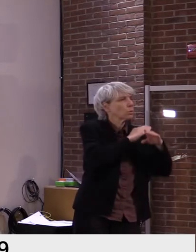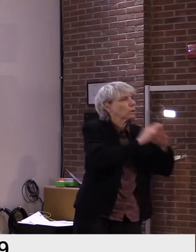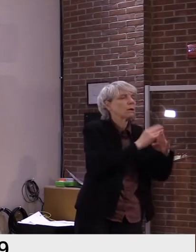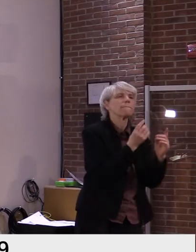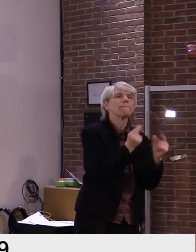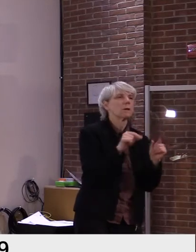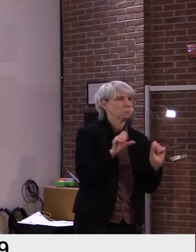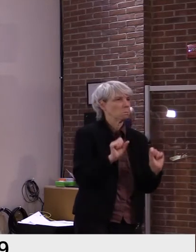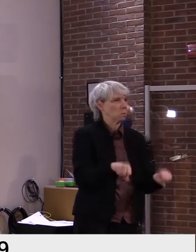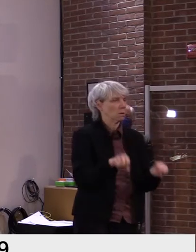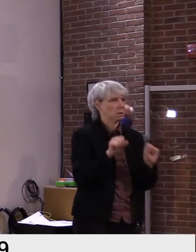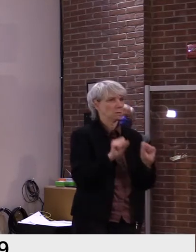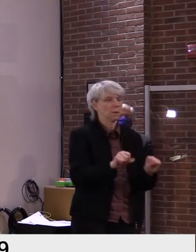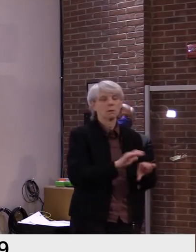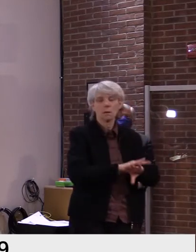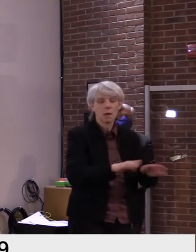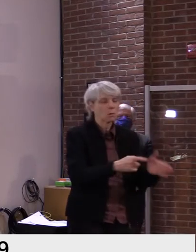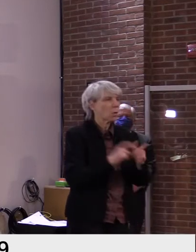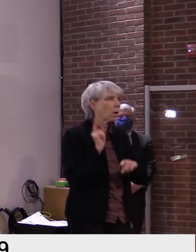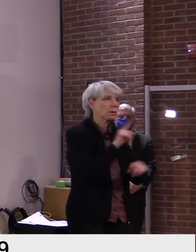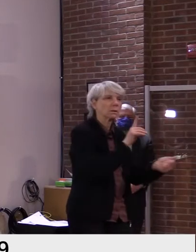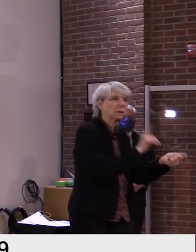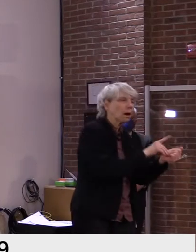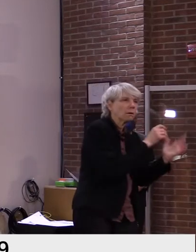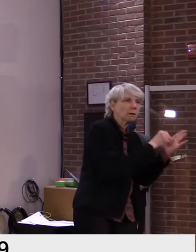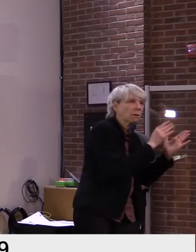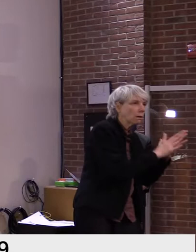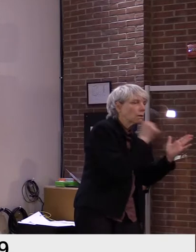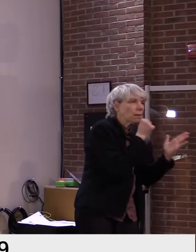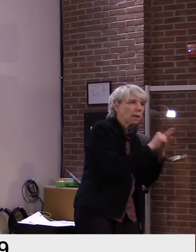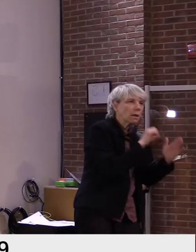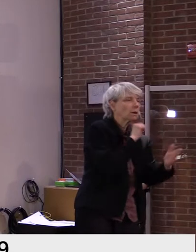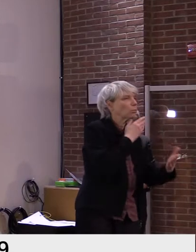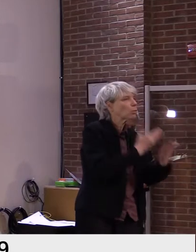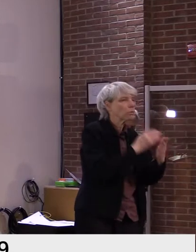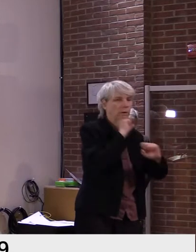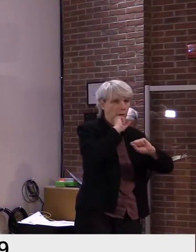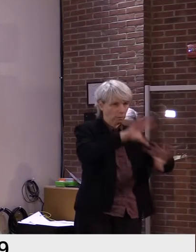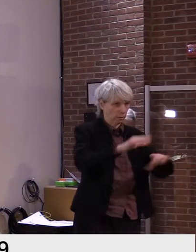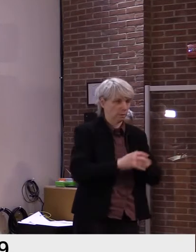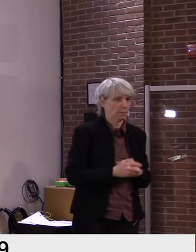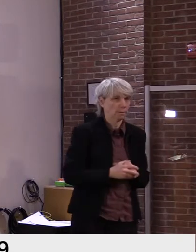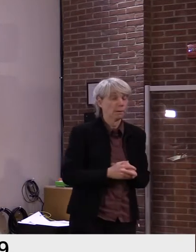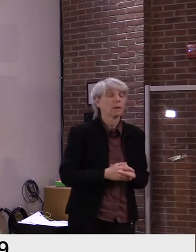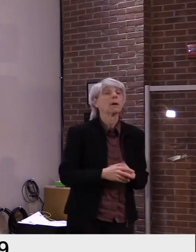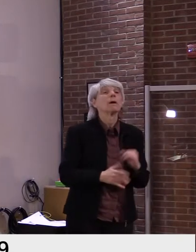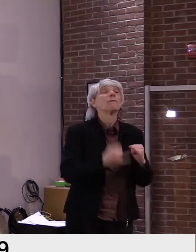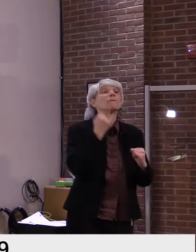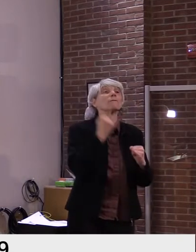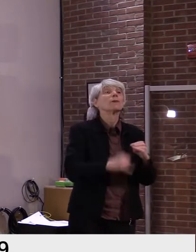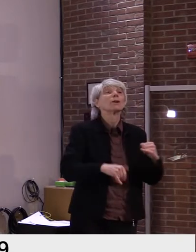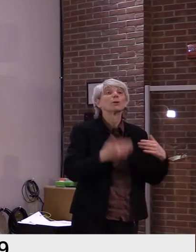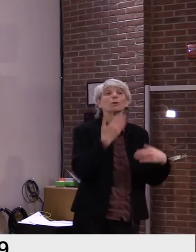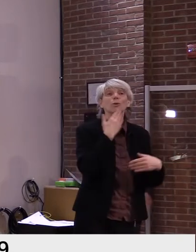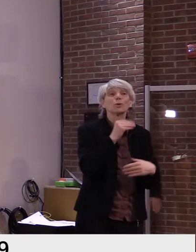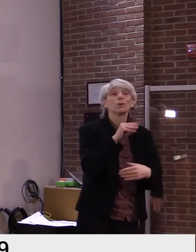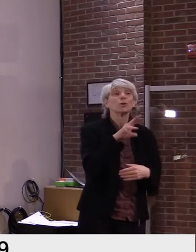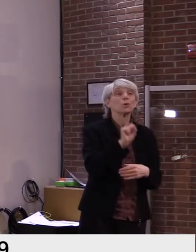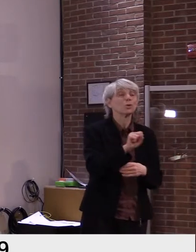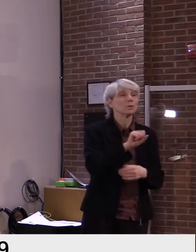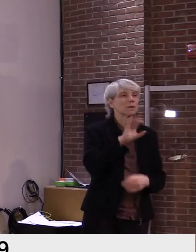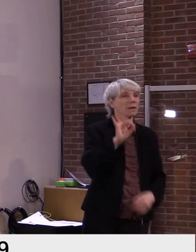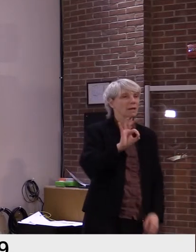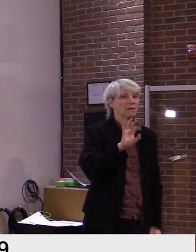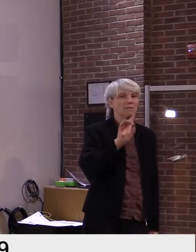Finally, of course, the biggest news on the vaccination front is the FDA's authorization of the Johnson & Johnson vaccine